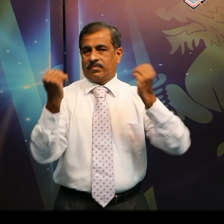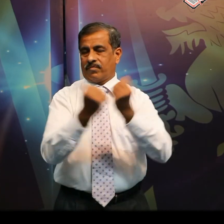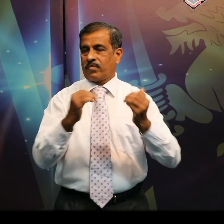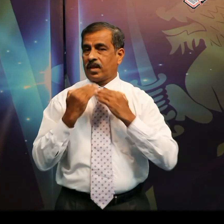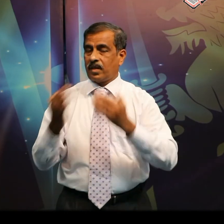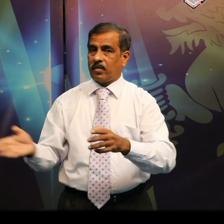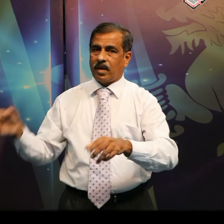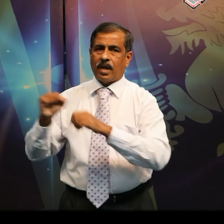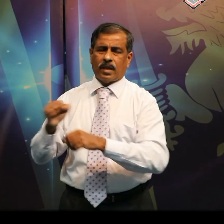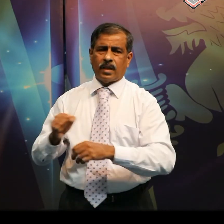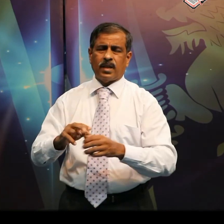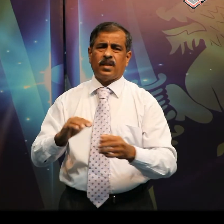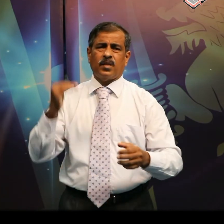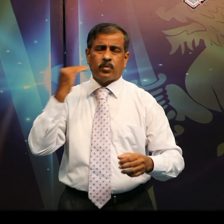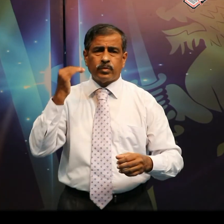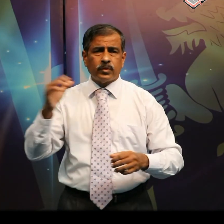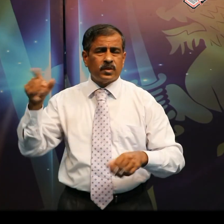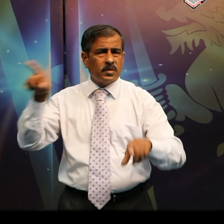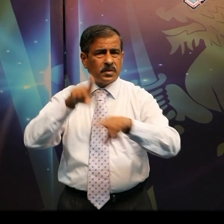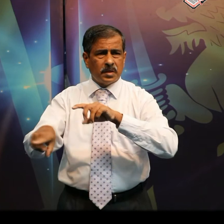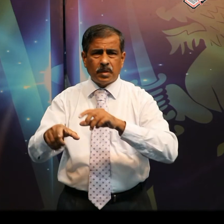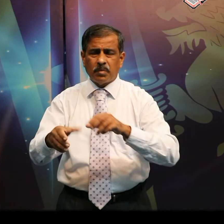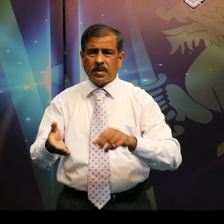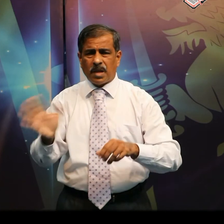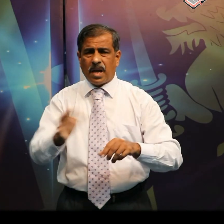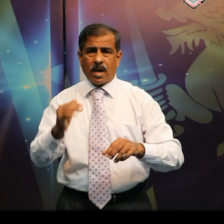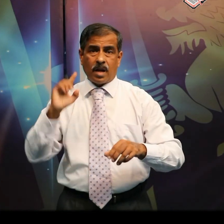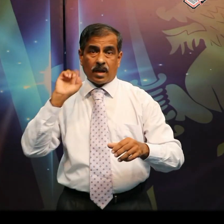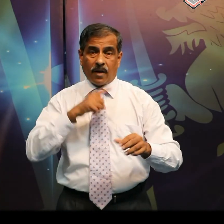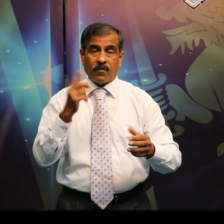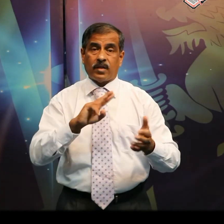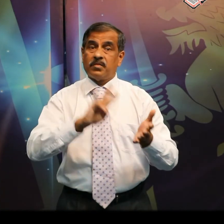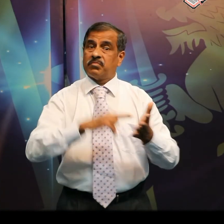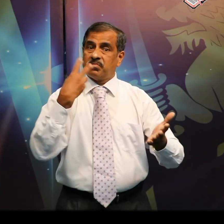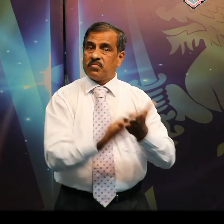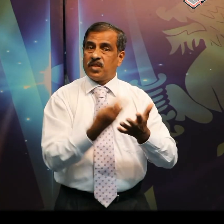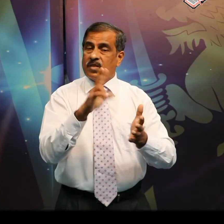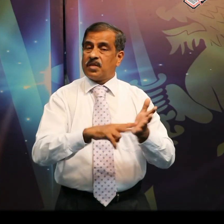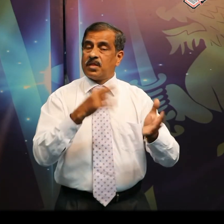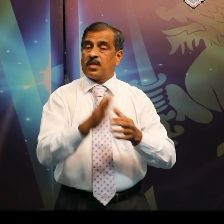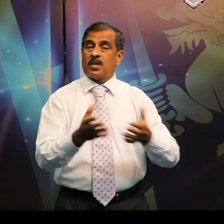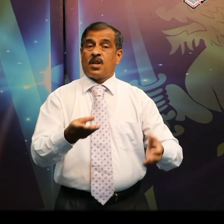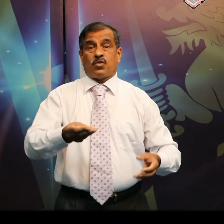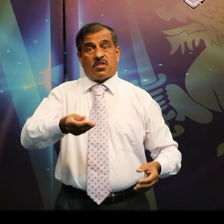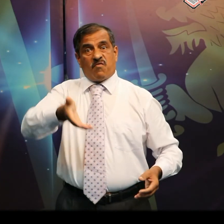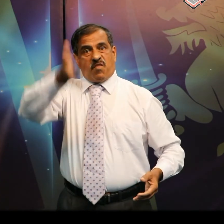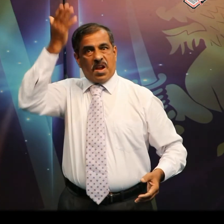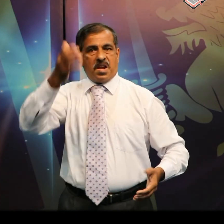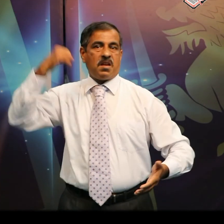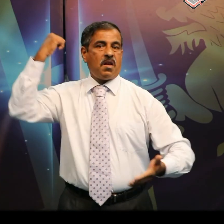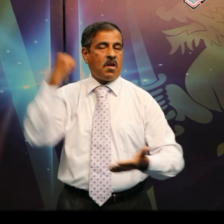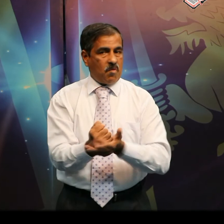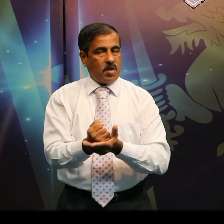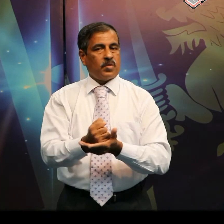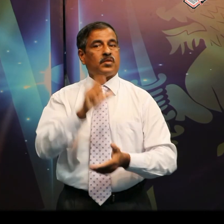is far more expensive than supporting a hearing language project. Yet, the Ceylon Bible Society is always